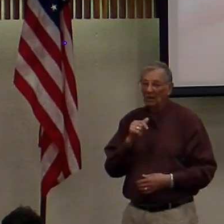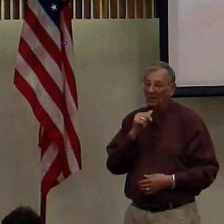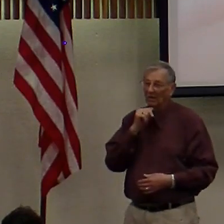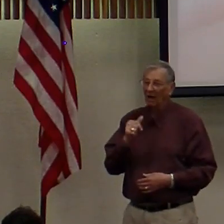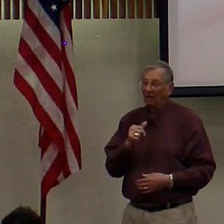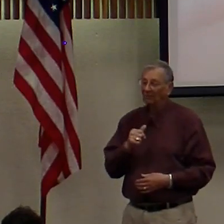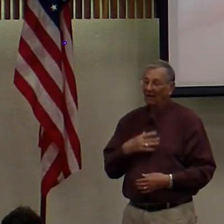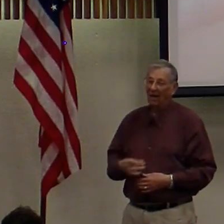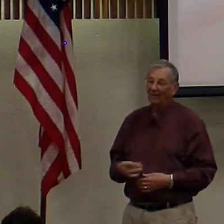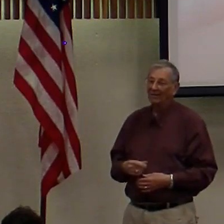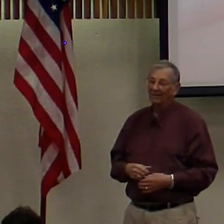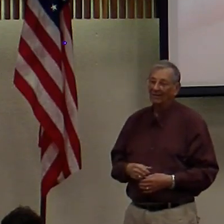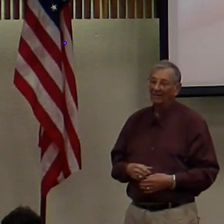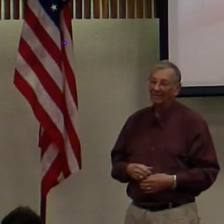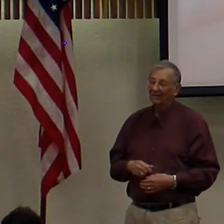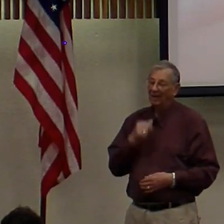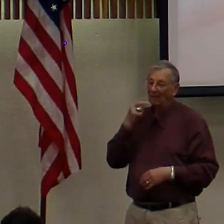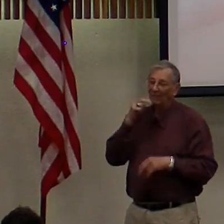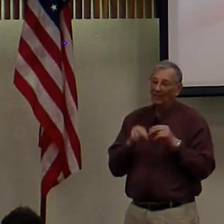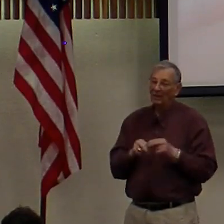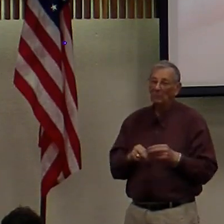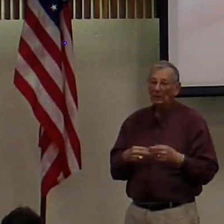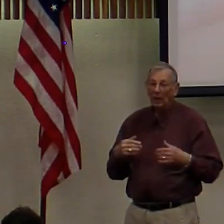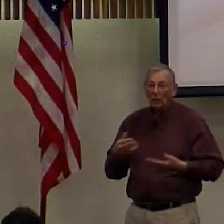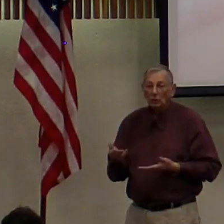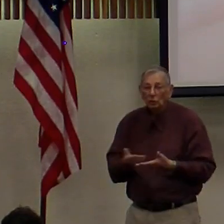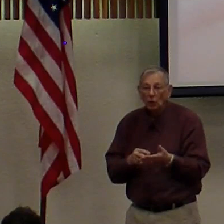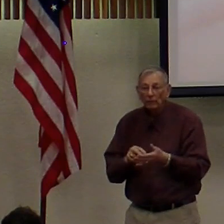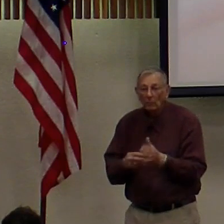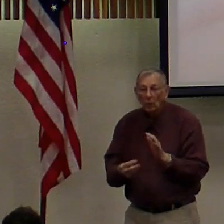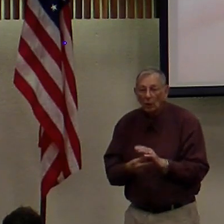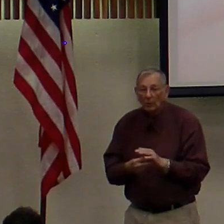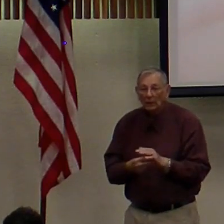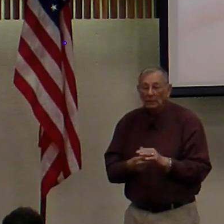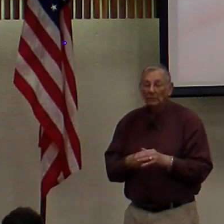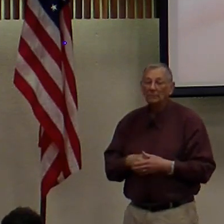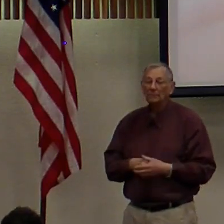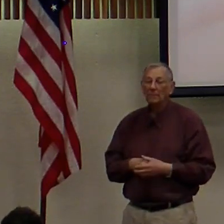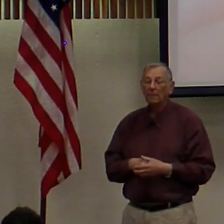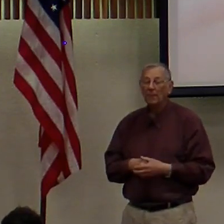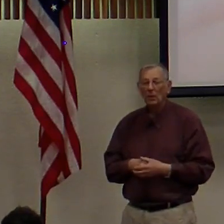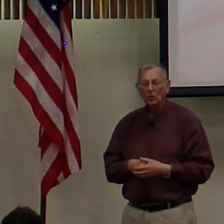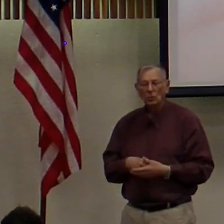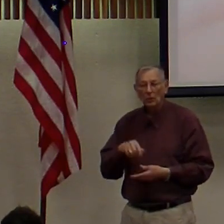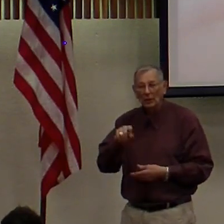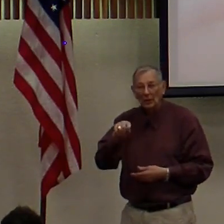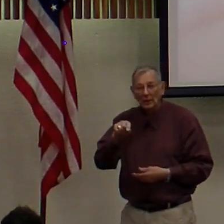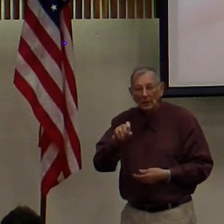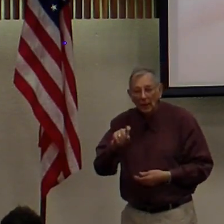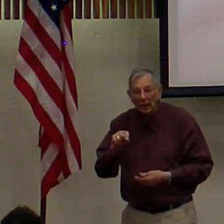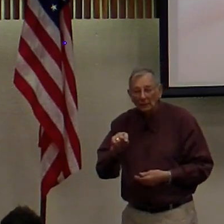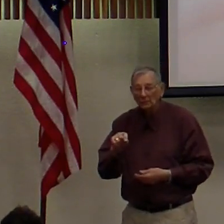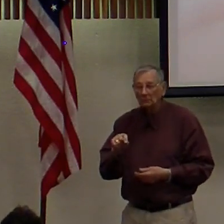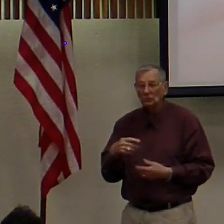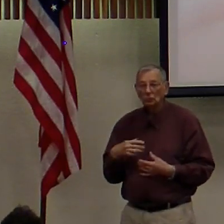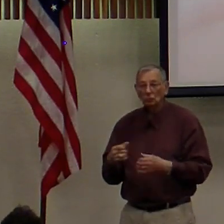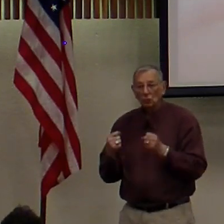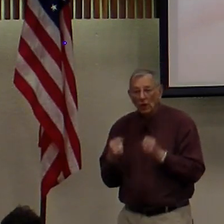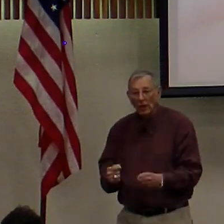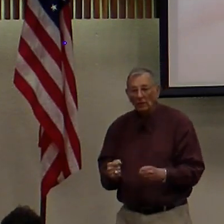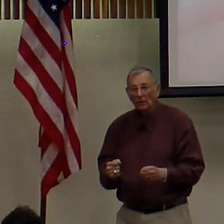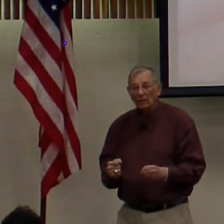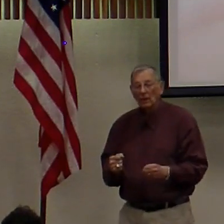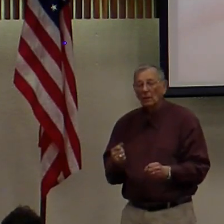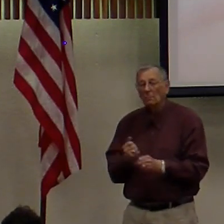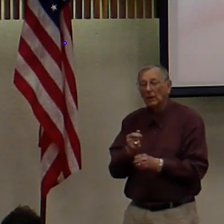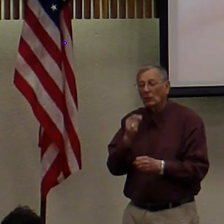fun, but they're going to serve a purpose to test and strengthen and purify your faith. So I